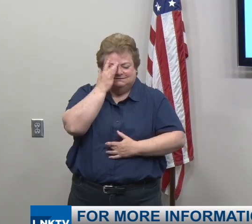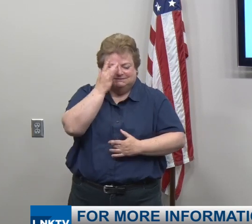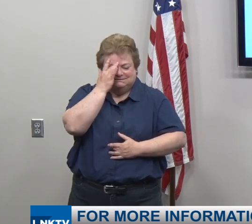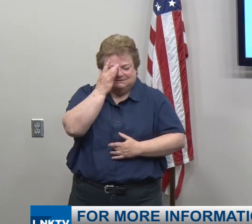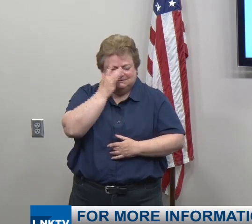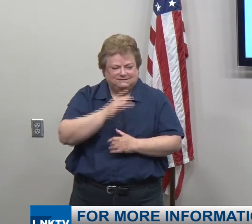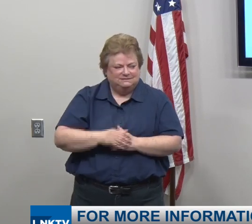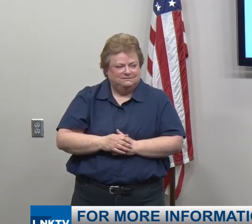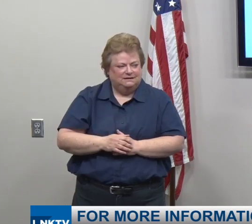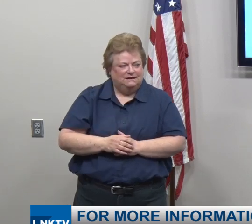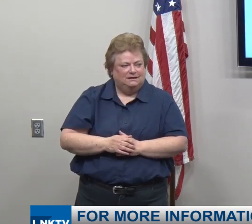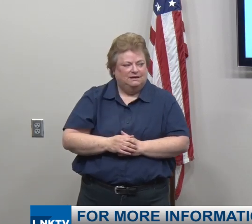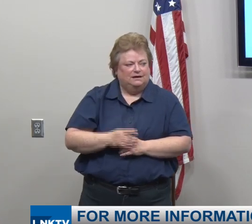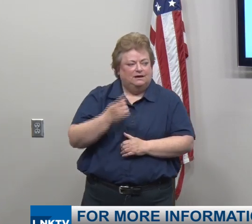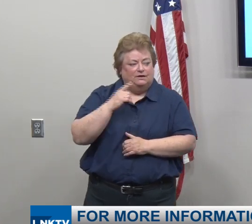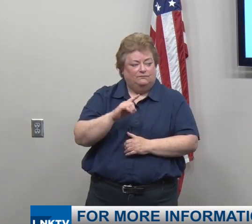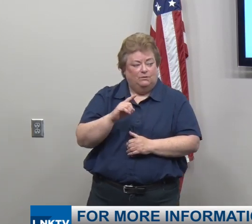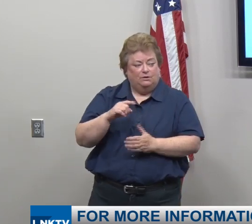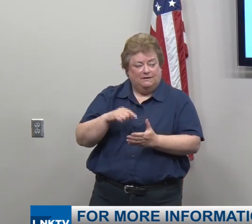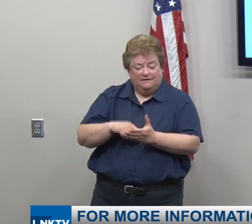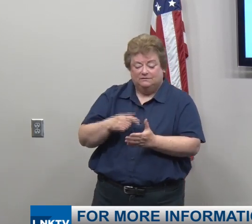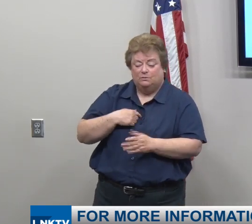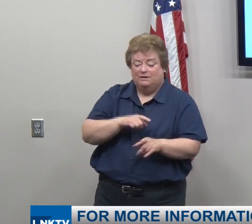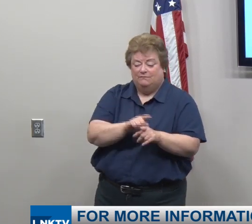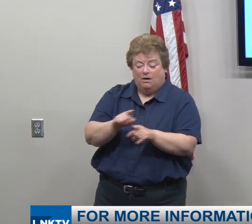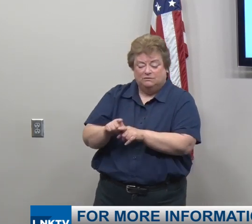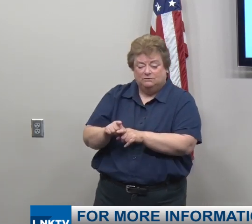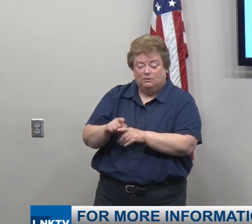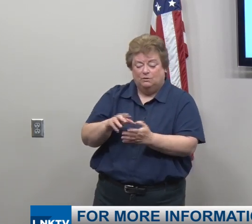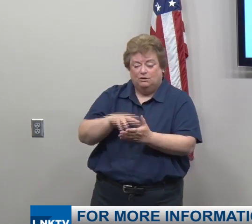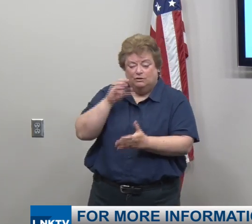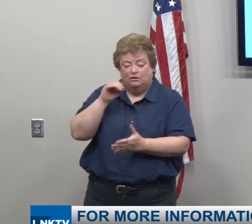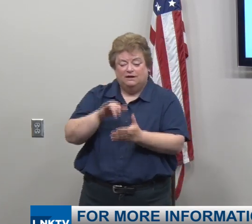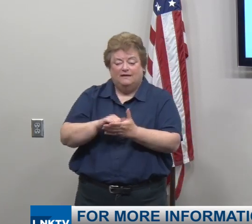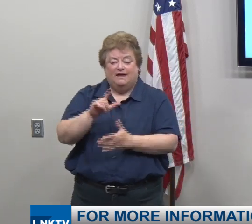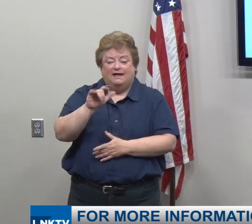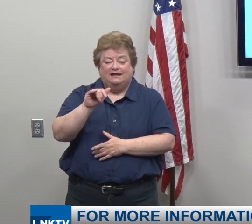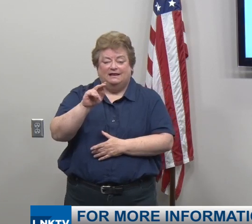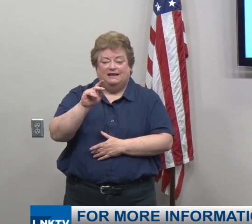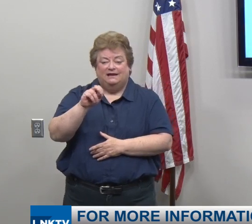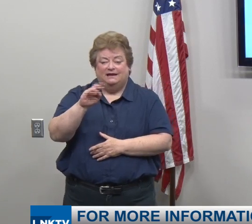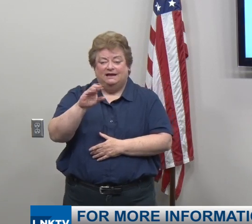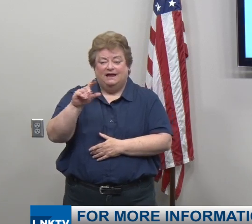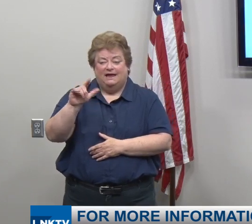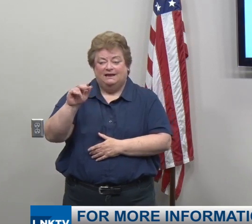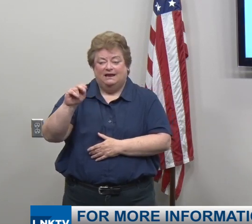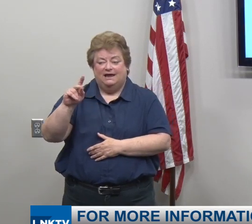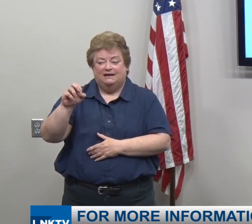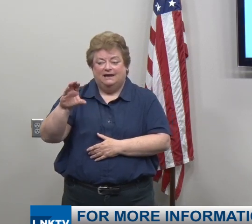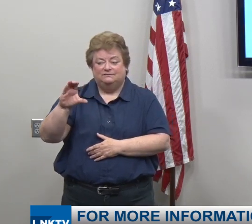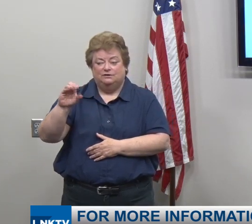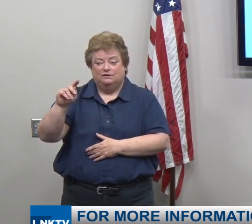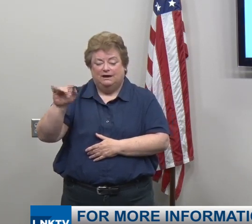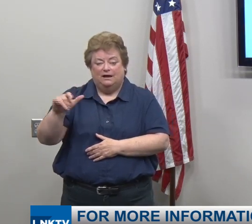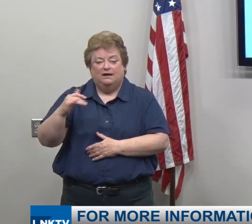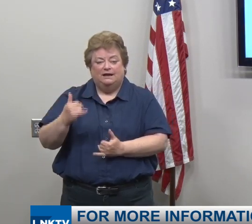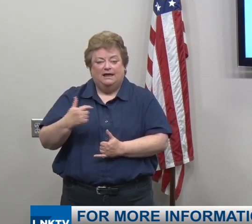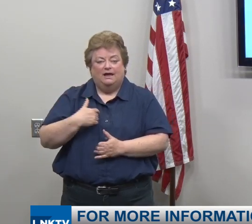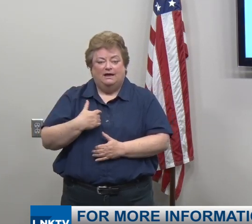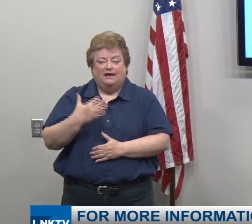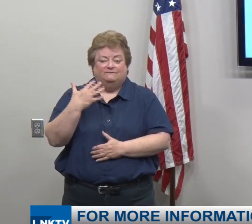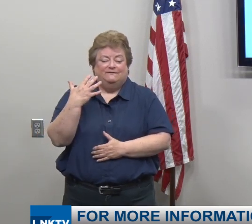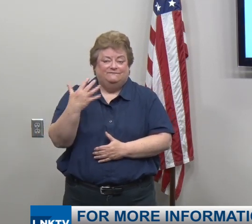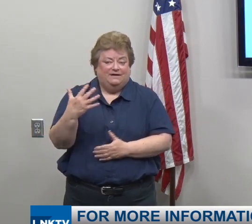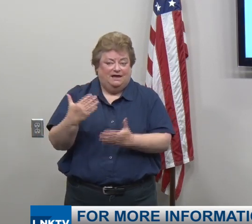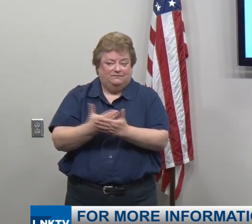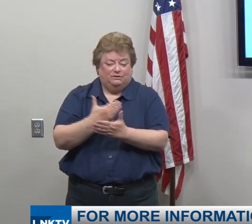Along with this sobering news for our community, we also learned that Lincoln and Lancaster County have had 5 new